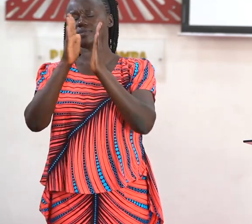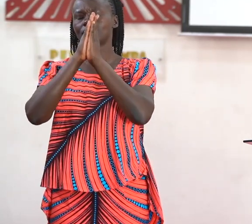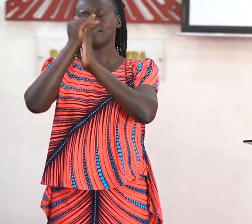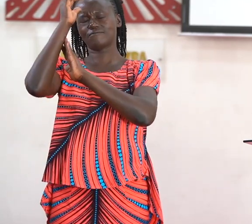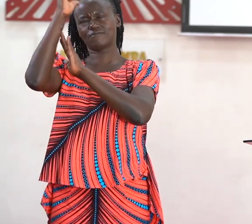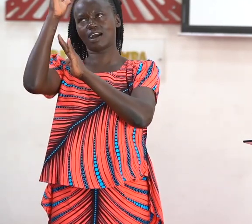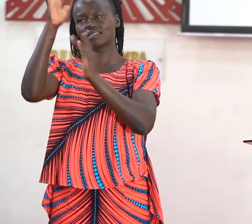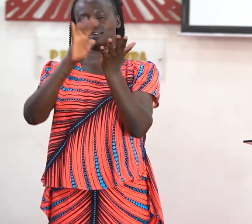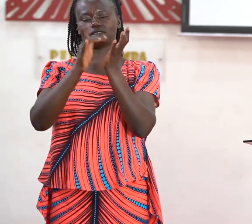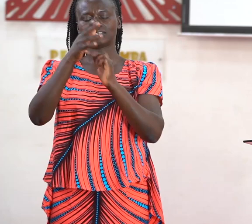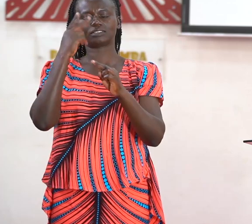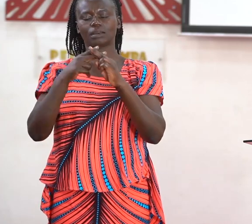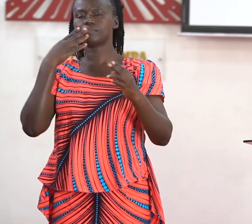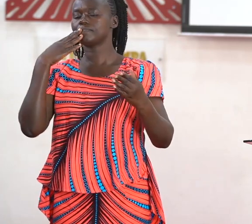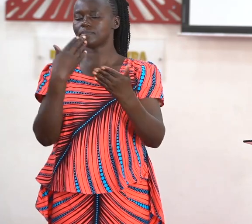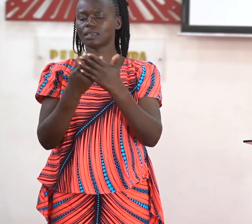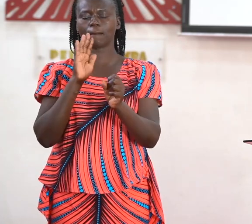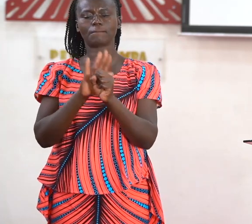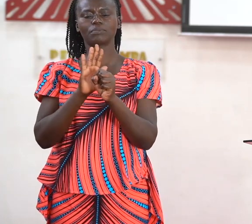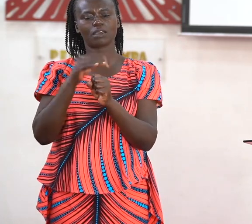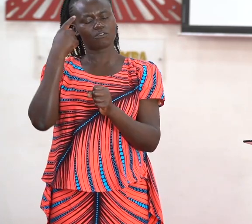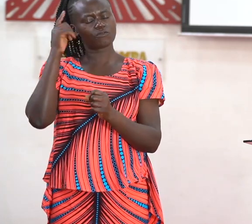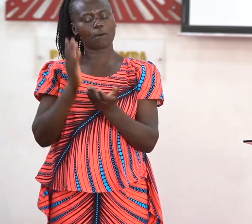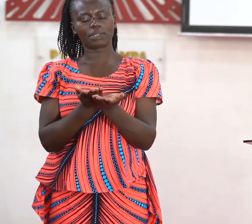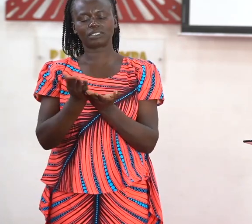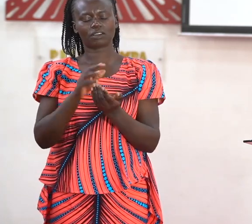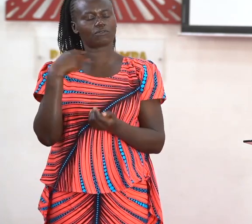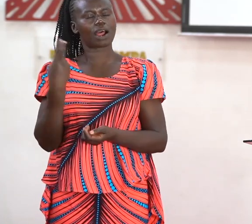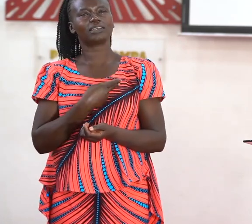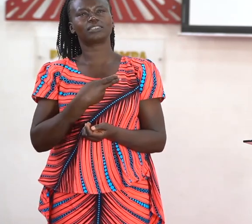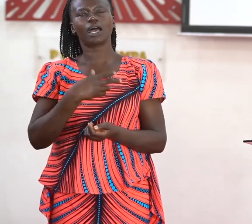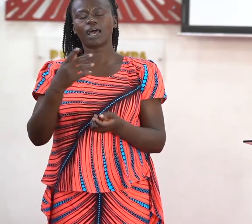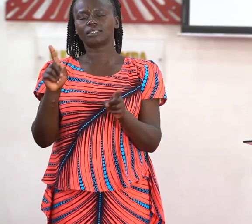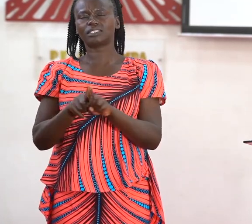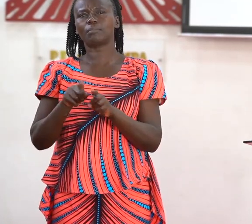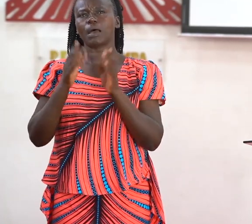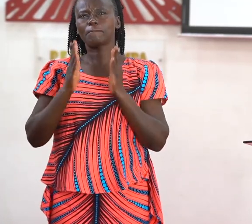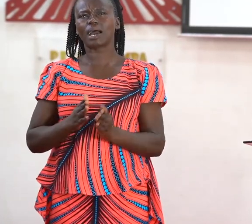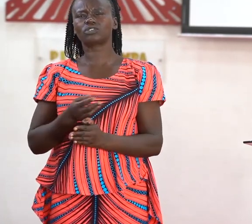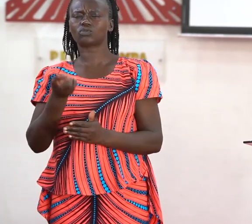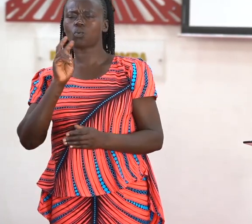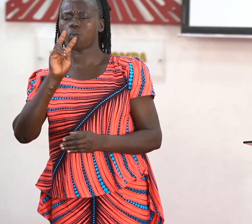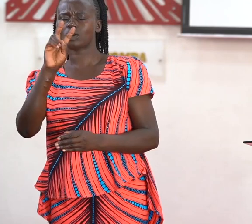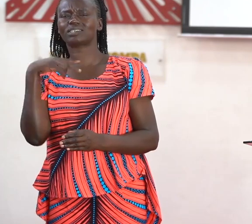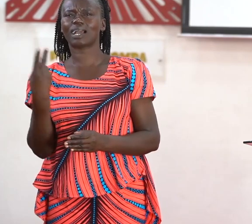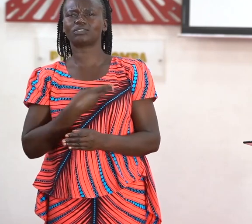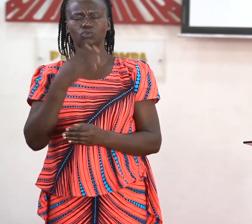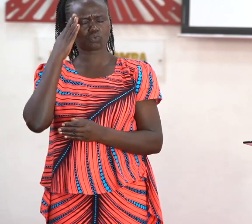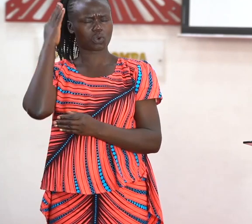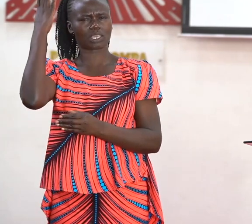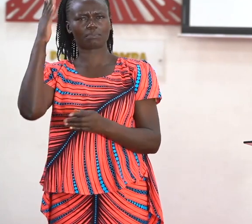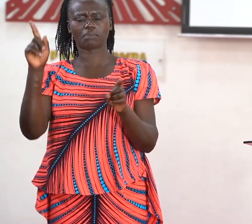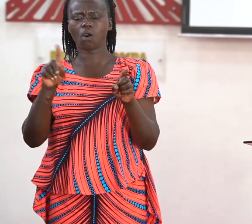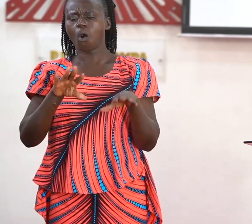Jesus, thank you so much for ministering unto us. And even the person that is watching us, you know him or